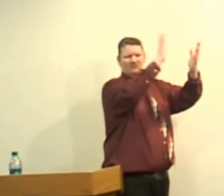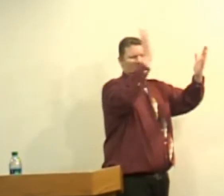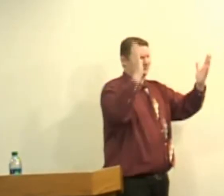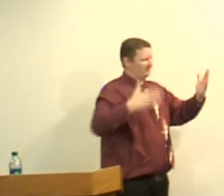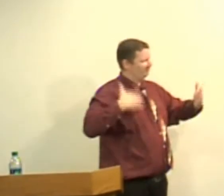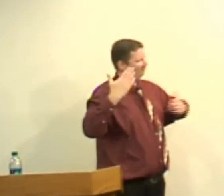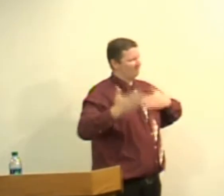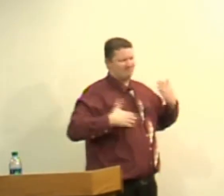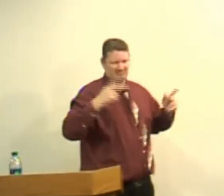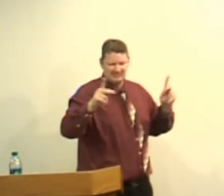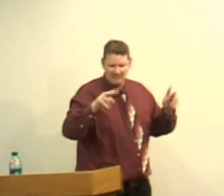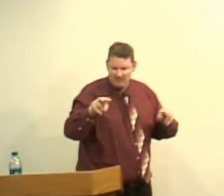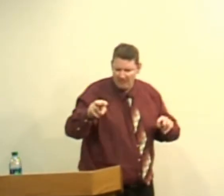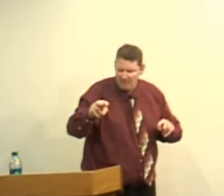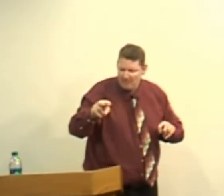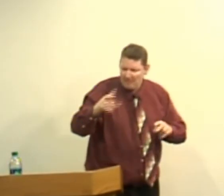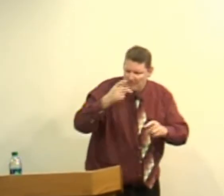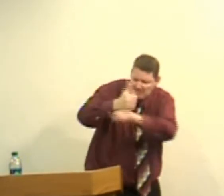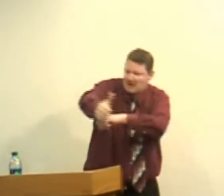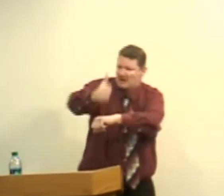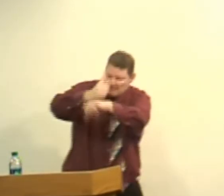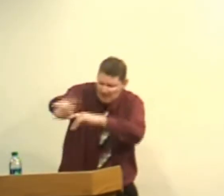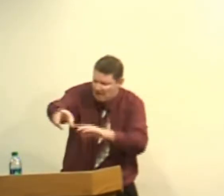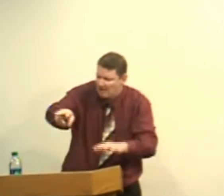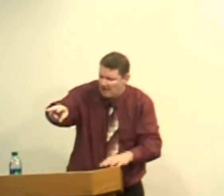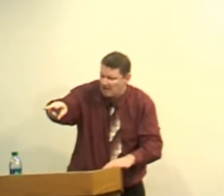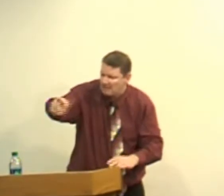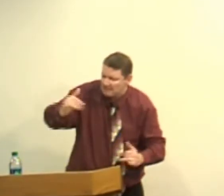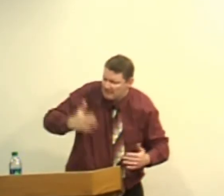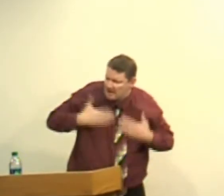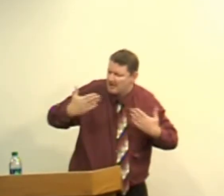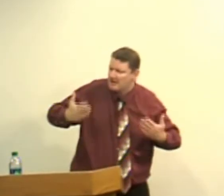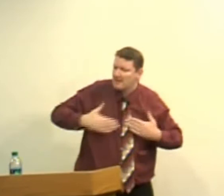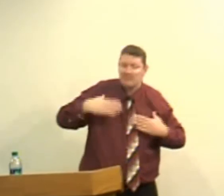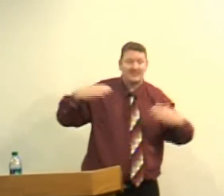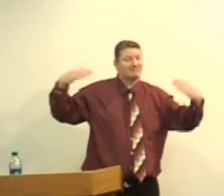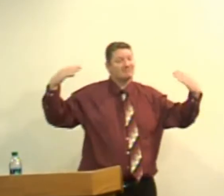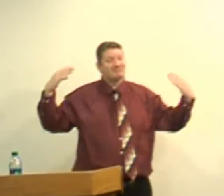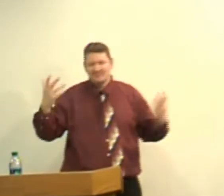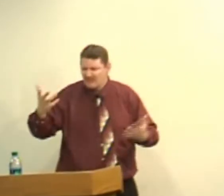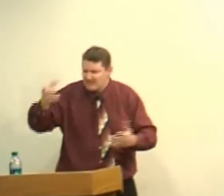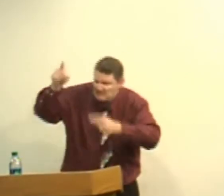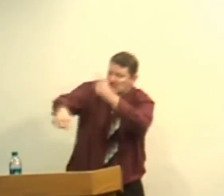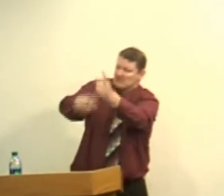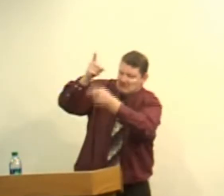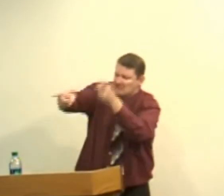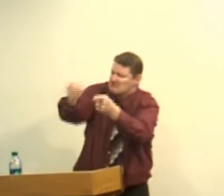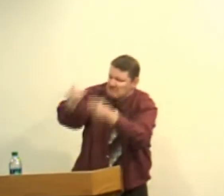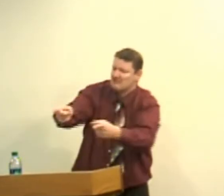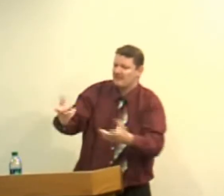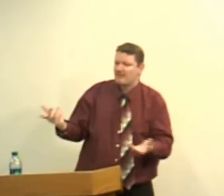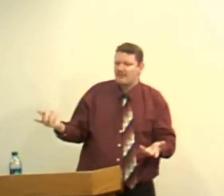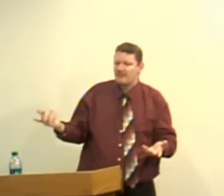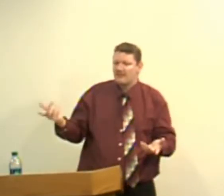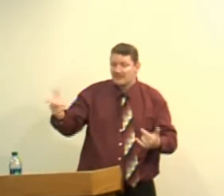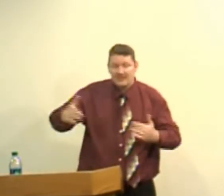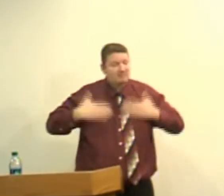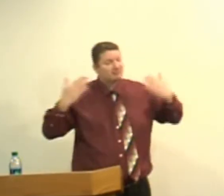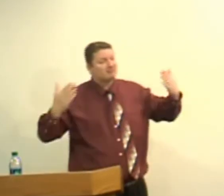And we are to show God's glory. You know, people that blame things or they look at you or they want to blame things,